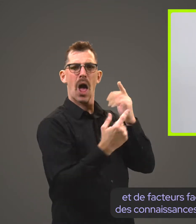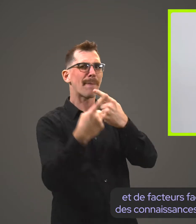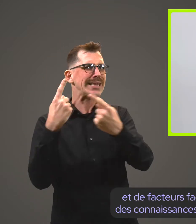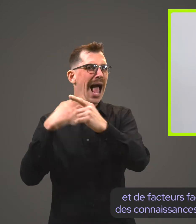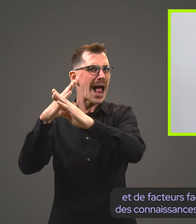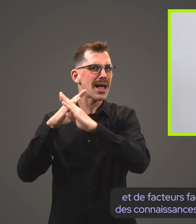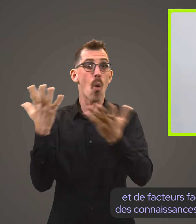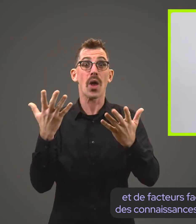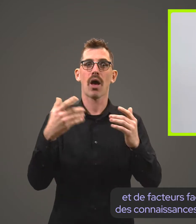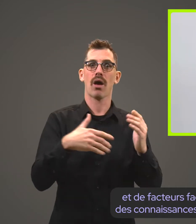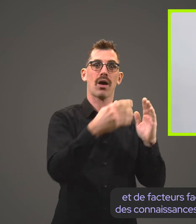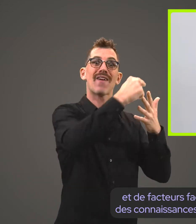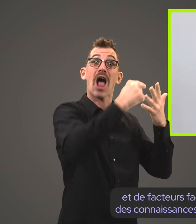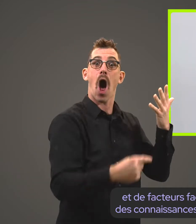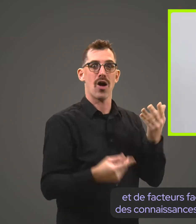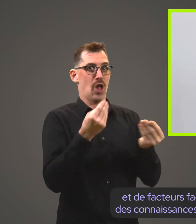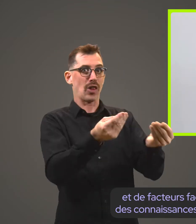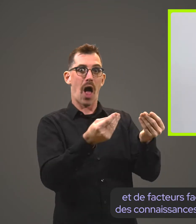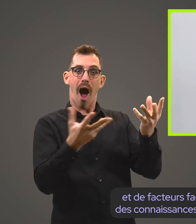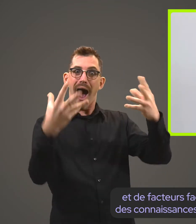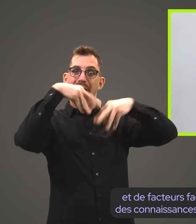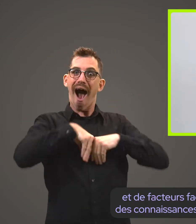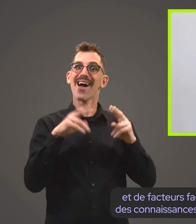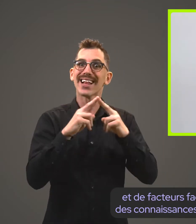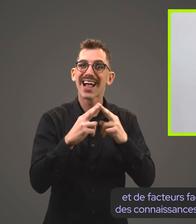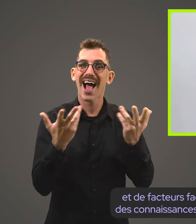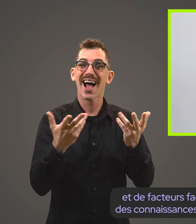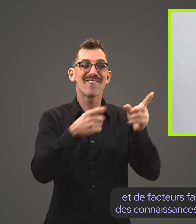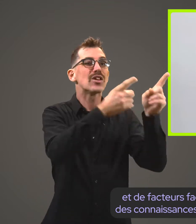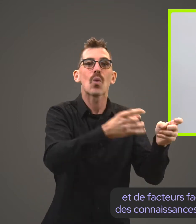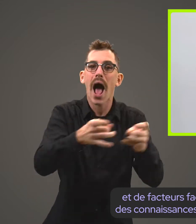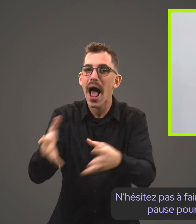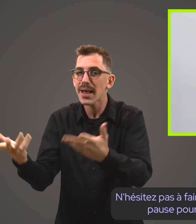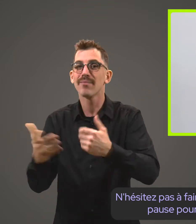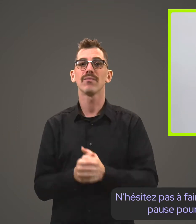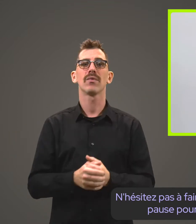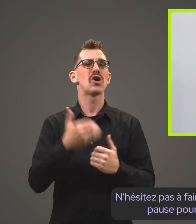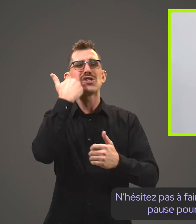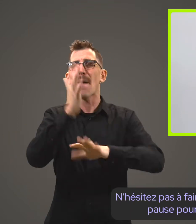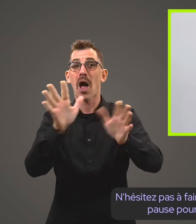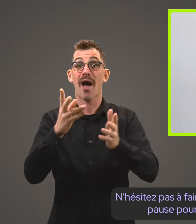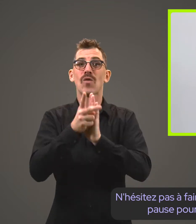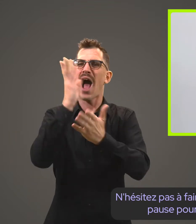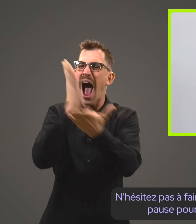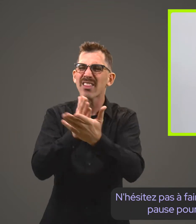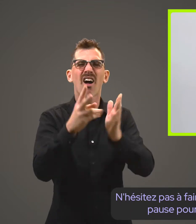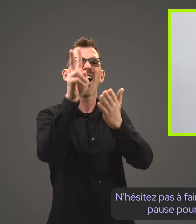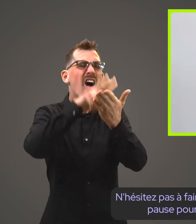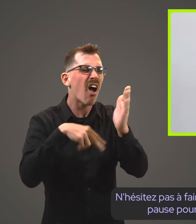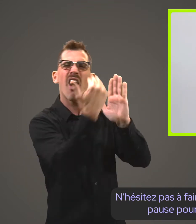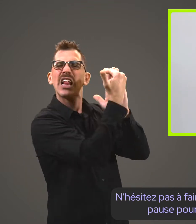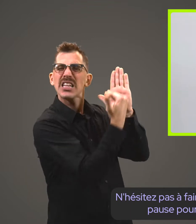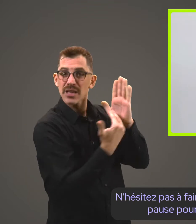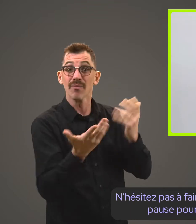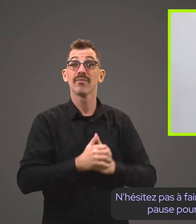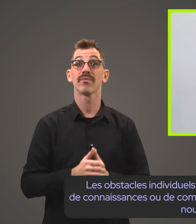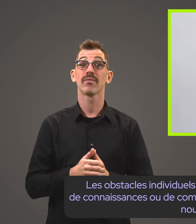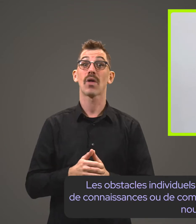reported individual-level barriers and facilitators to knowledge uptake. Feel free to pause the video to review the